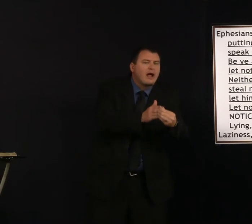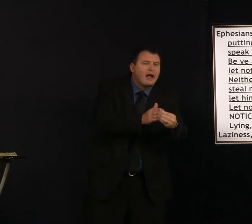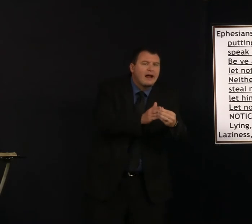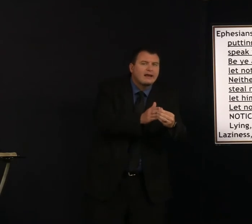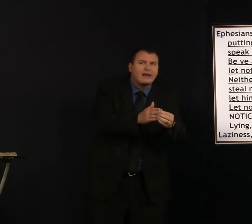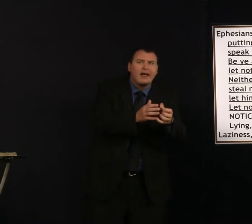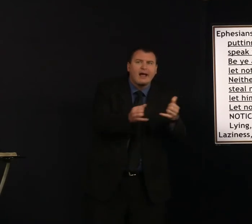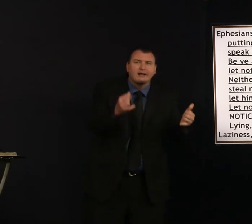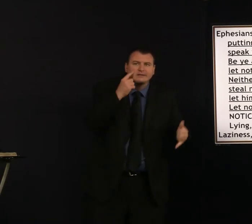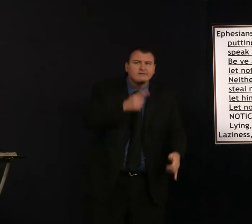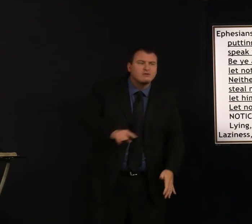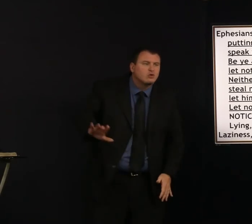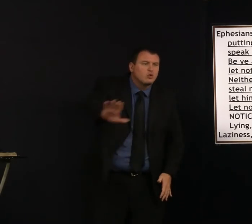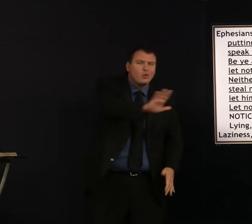these things lead to